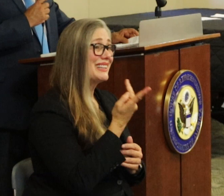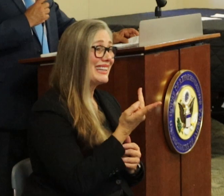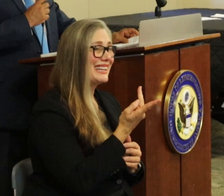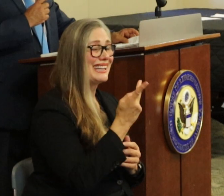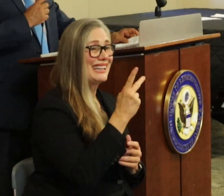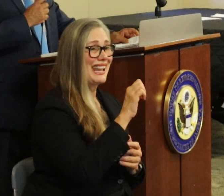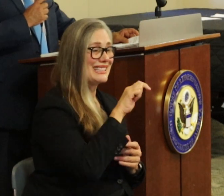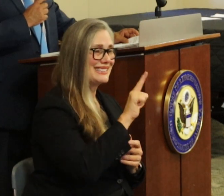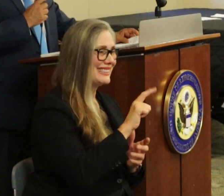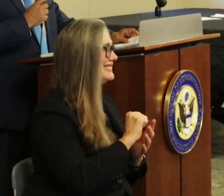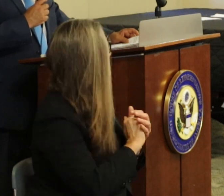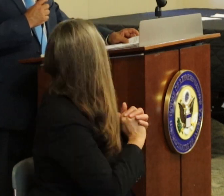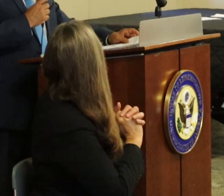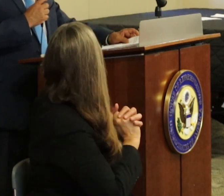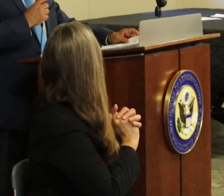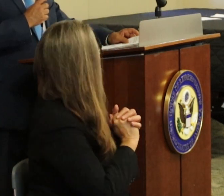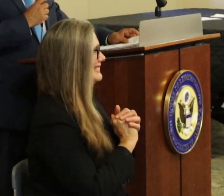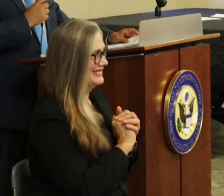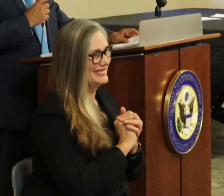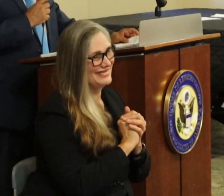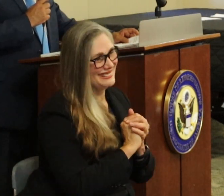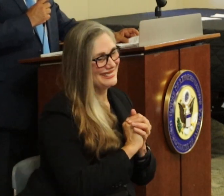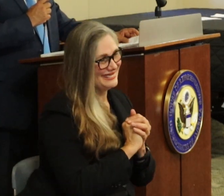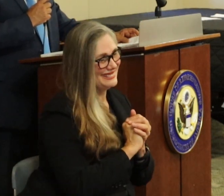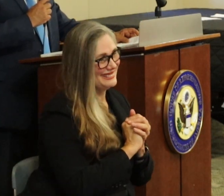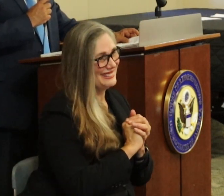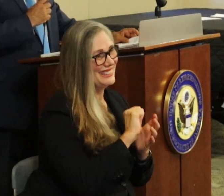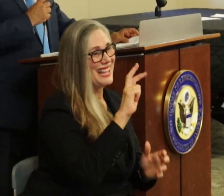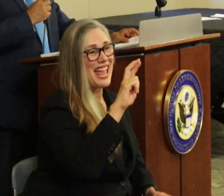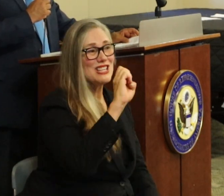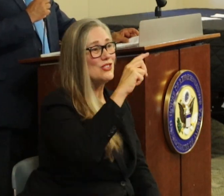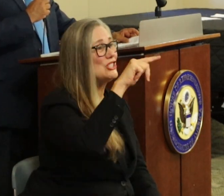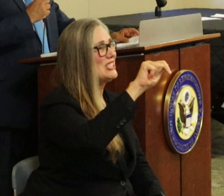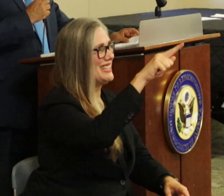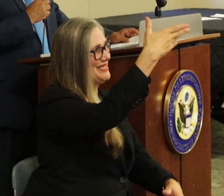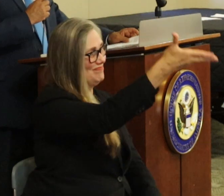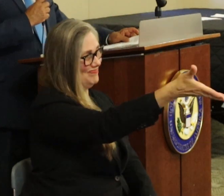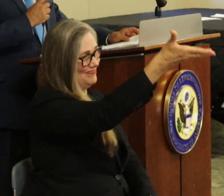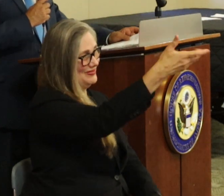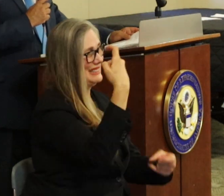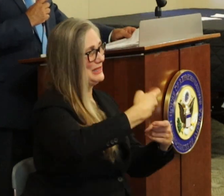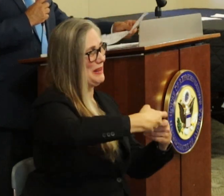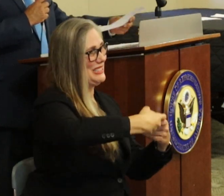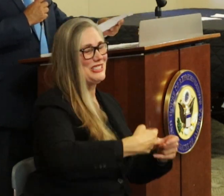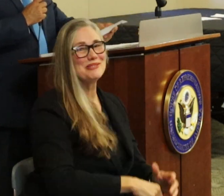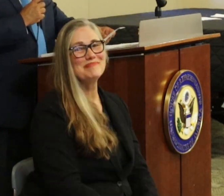with ASL interpretation, and Regina, who's doing Spanish